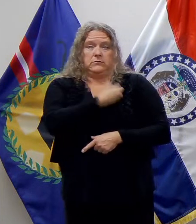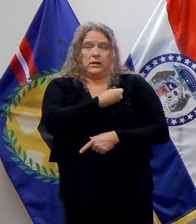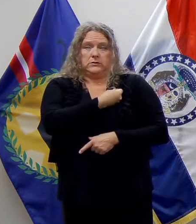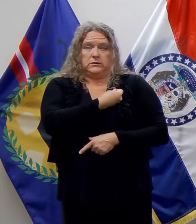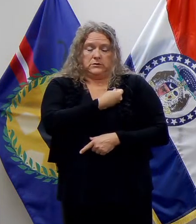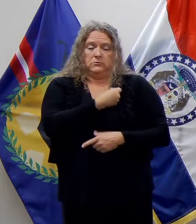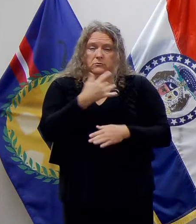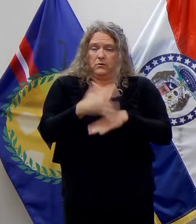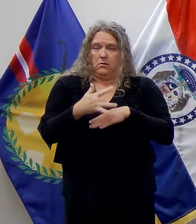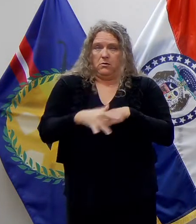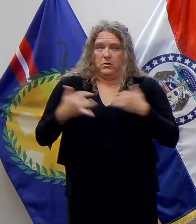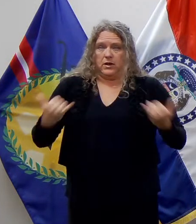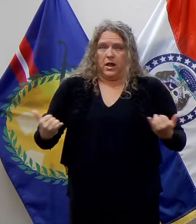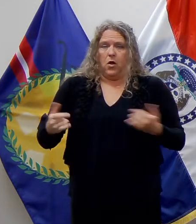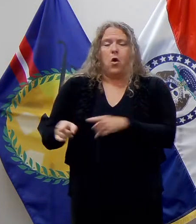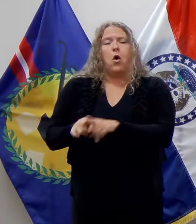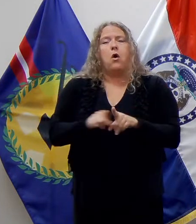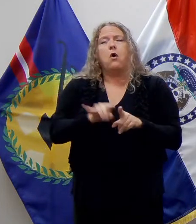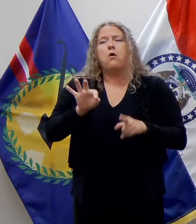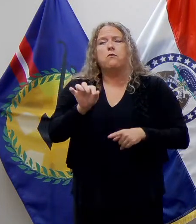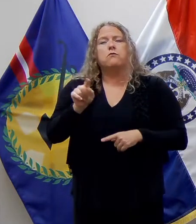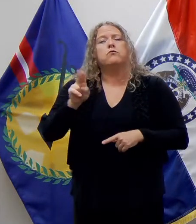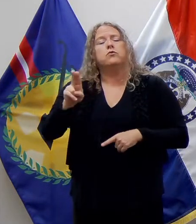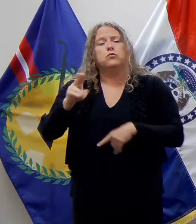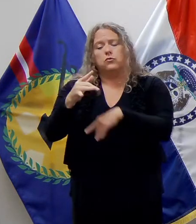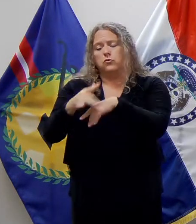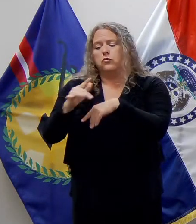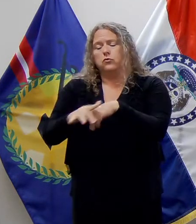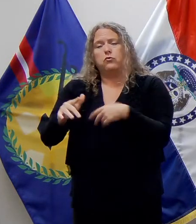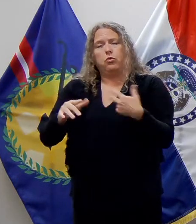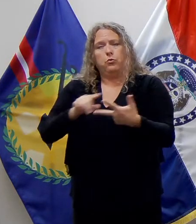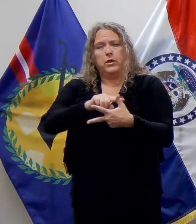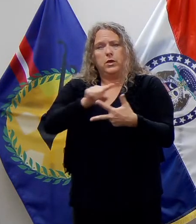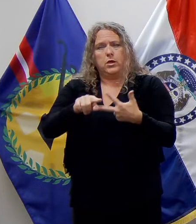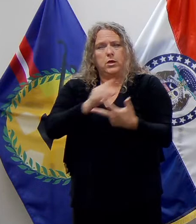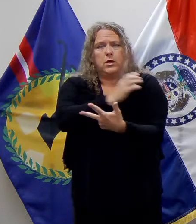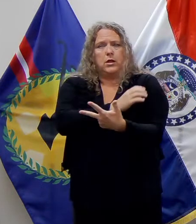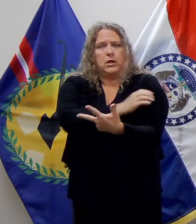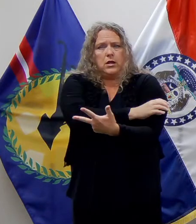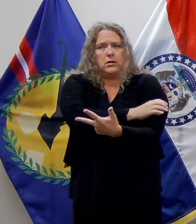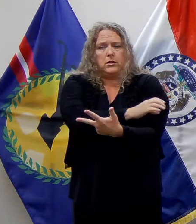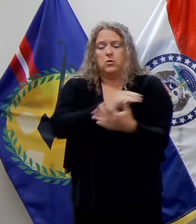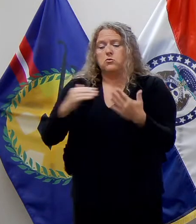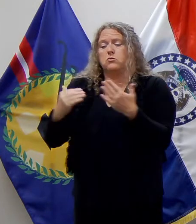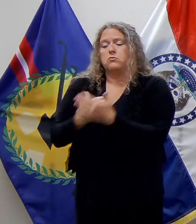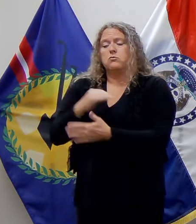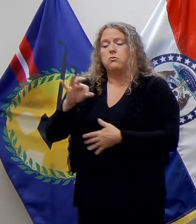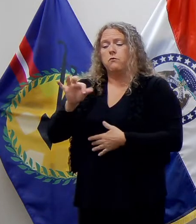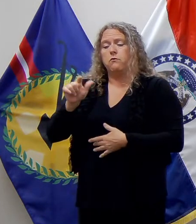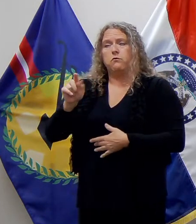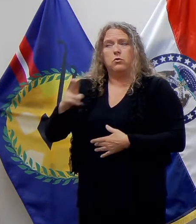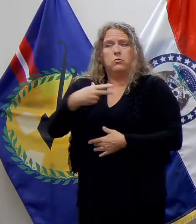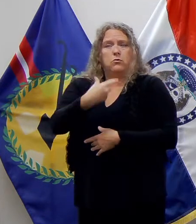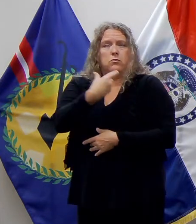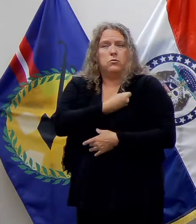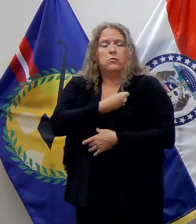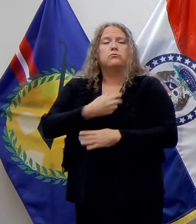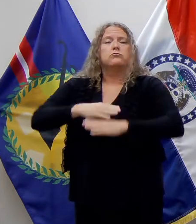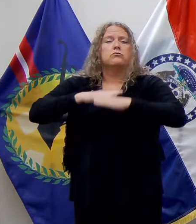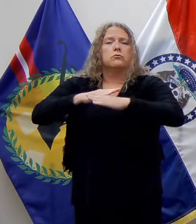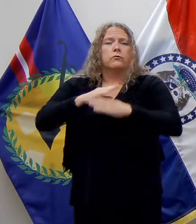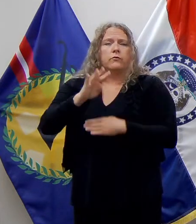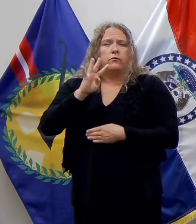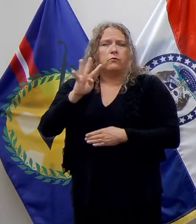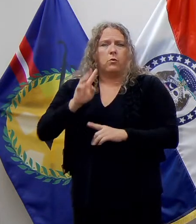all 3 of our health department clinics. The new flu vaccine protects against 4 different flu viruses and is recommended for anyone